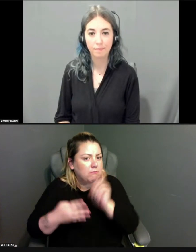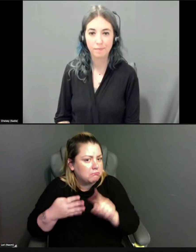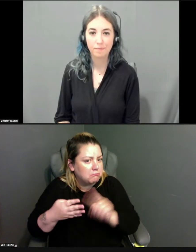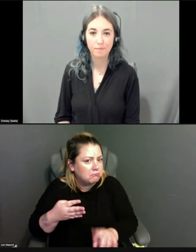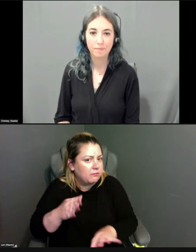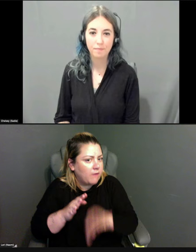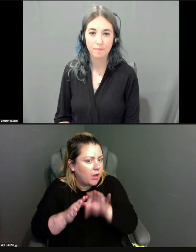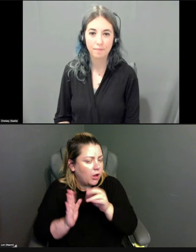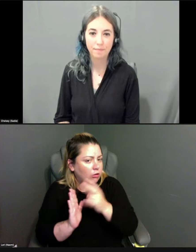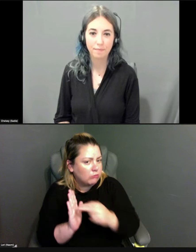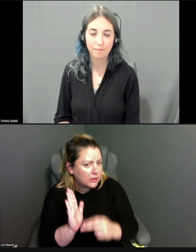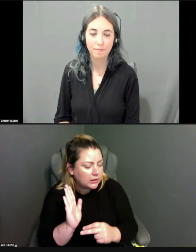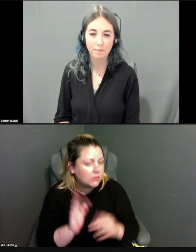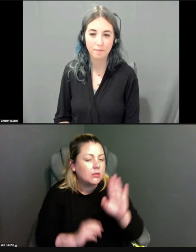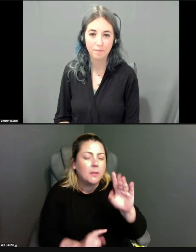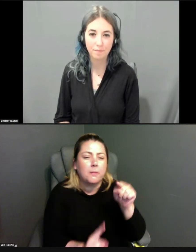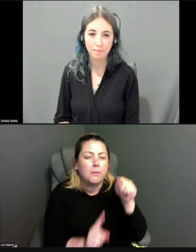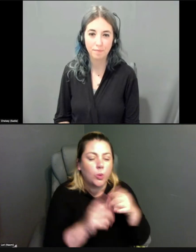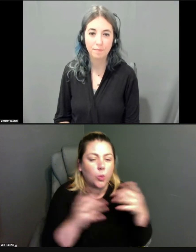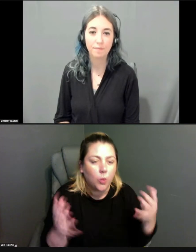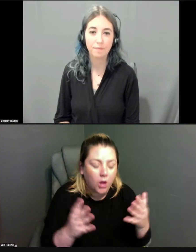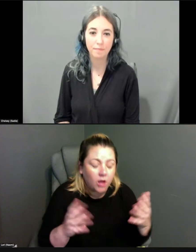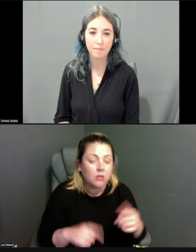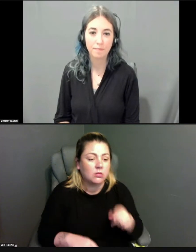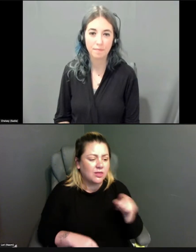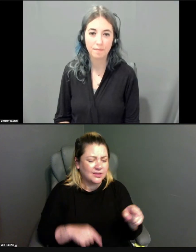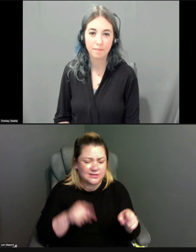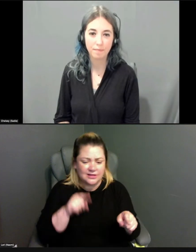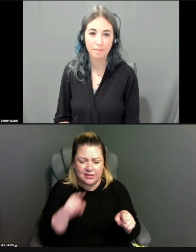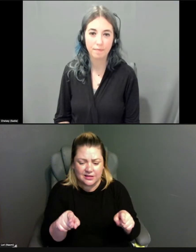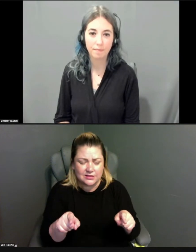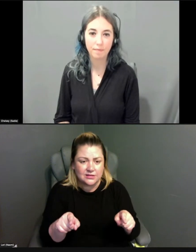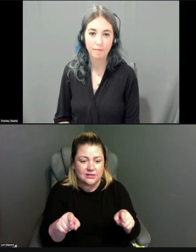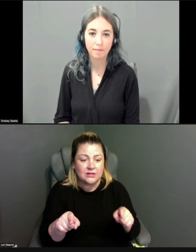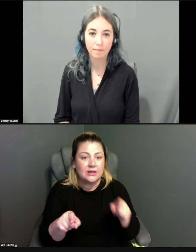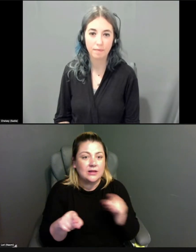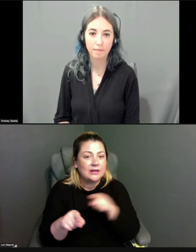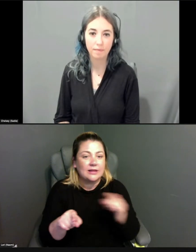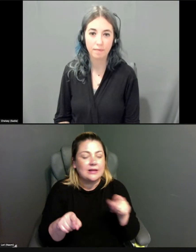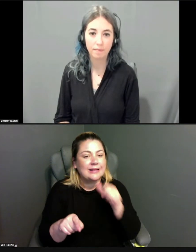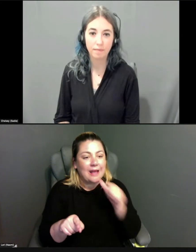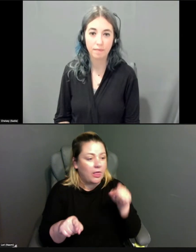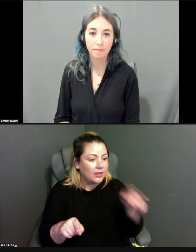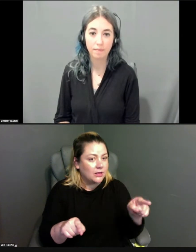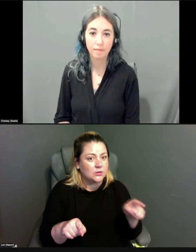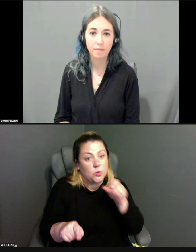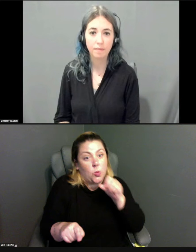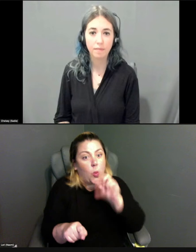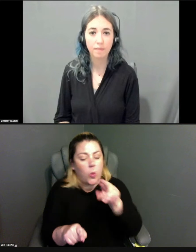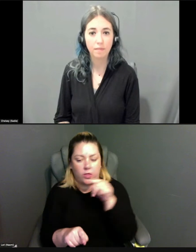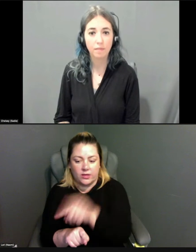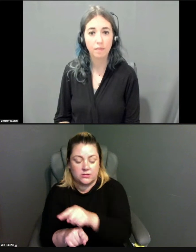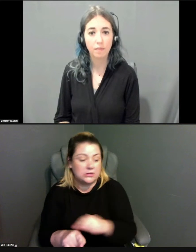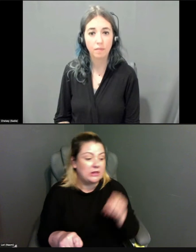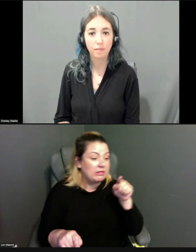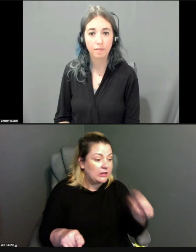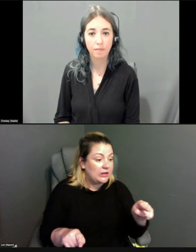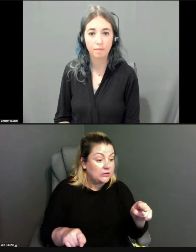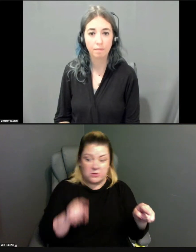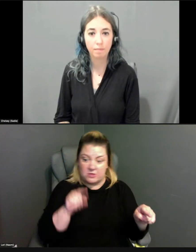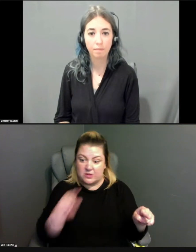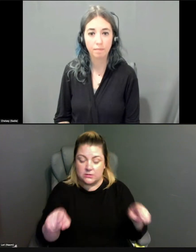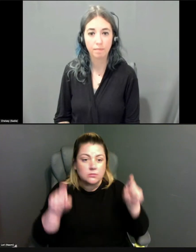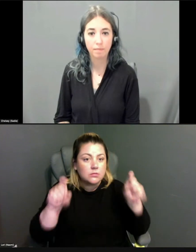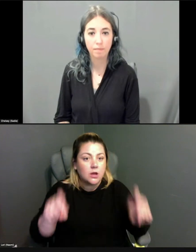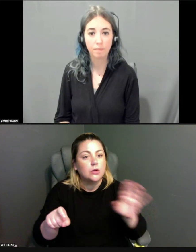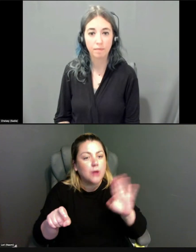that more often than not are actually both and. Where it's not that one thing's true and one thing's false. It's